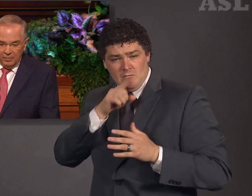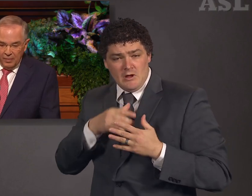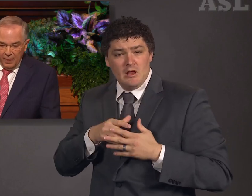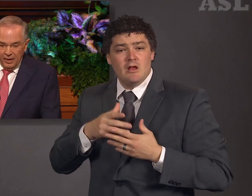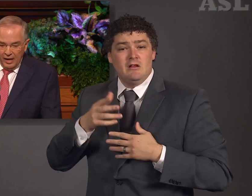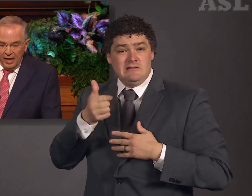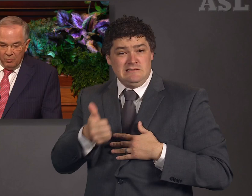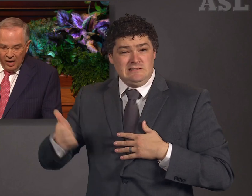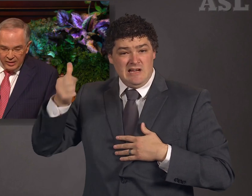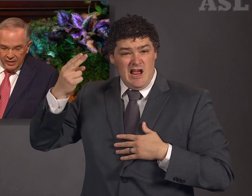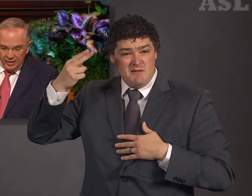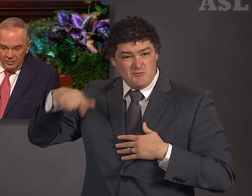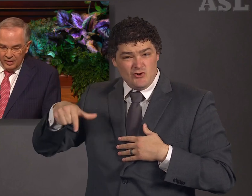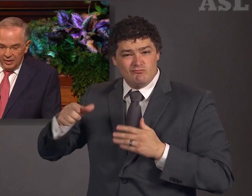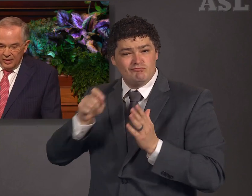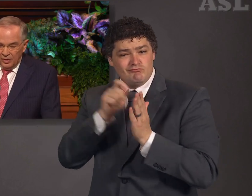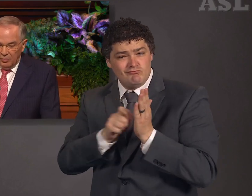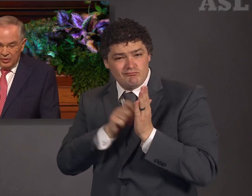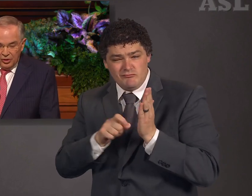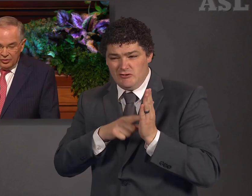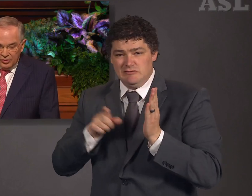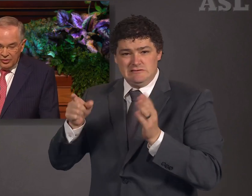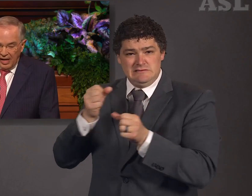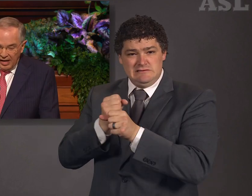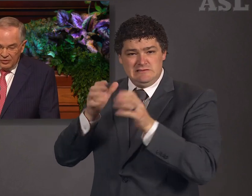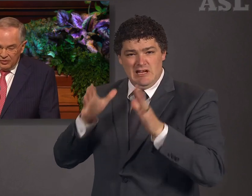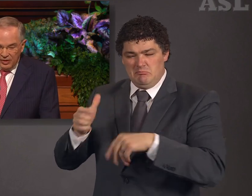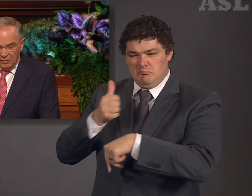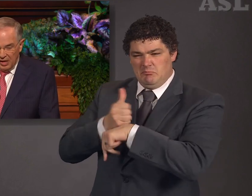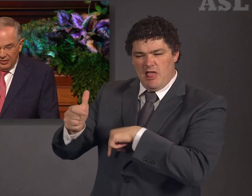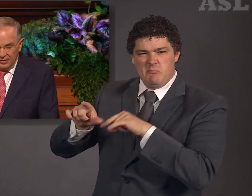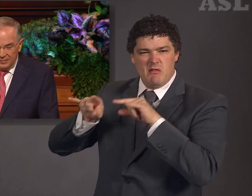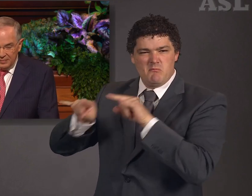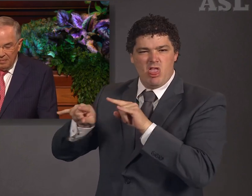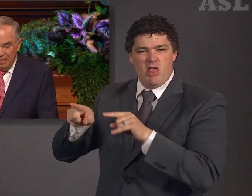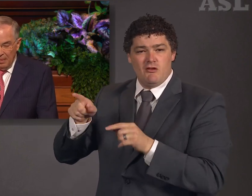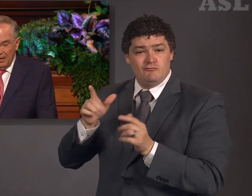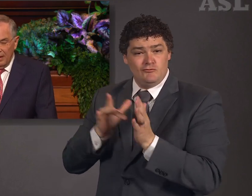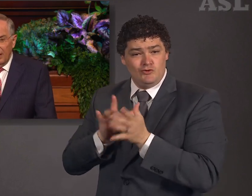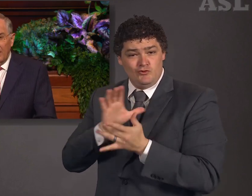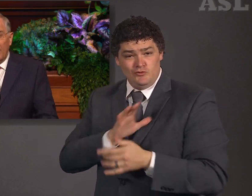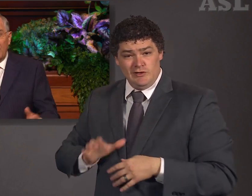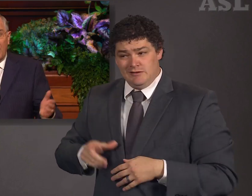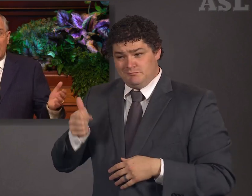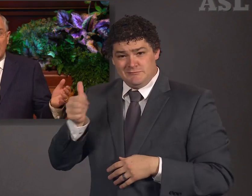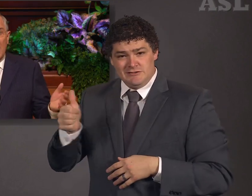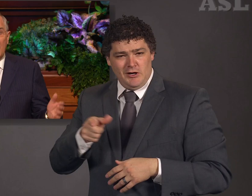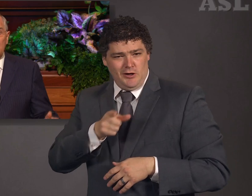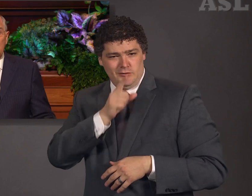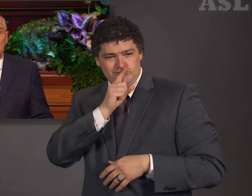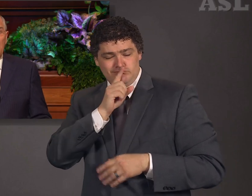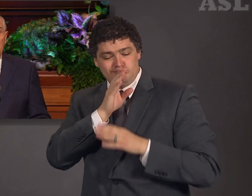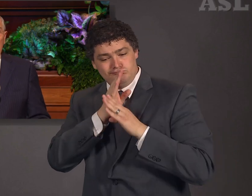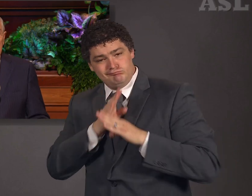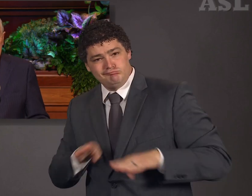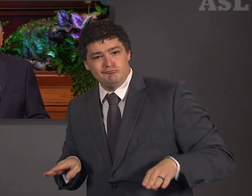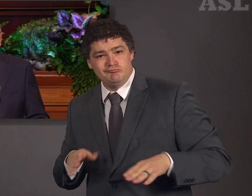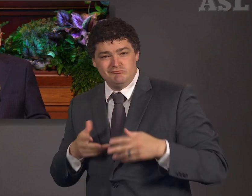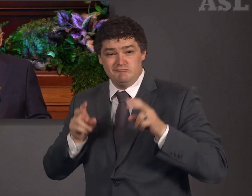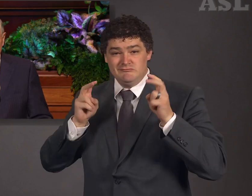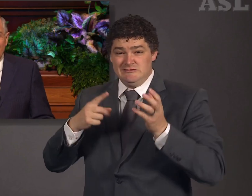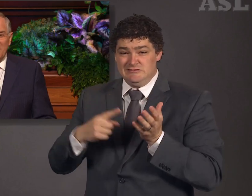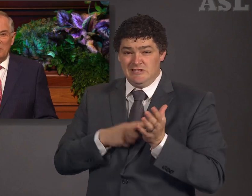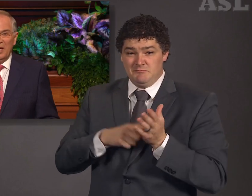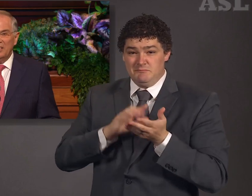accused him and mocked him, but Jesus answered them nothing. There are times when being a